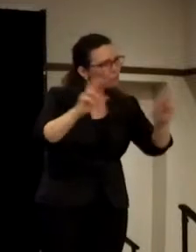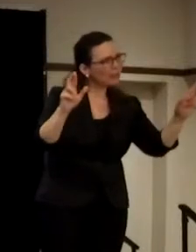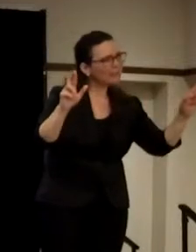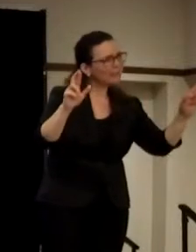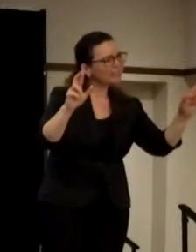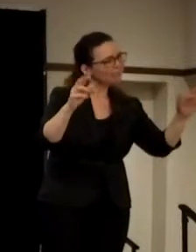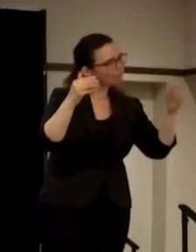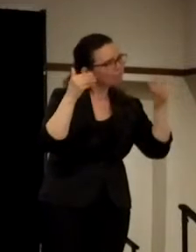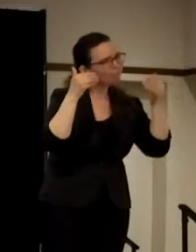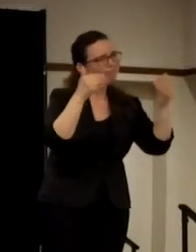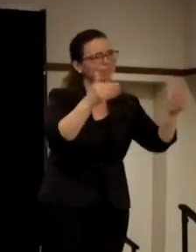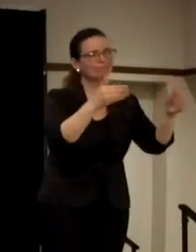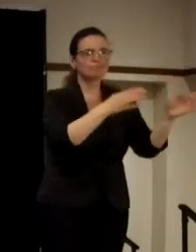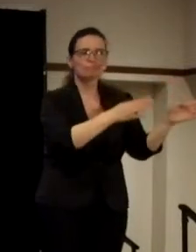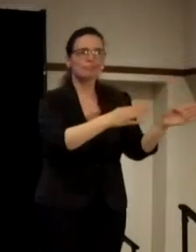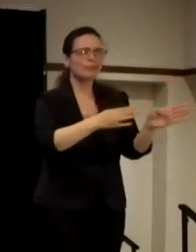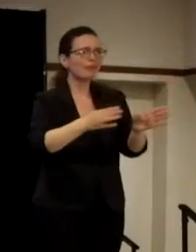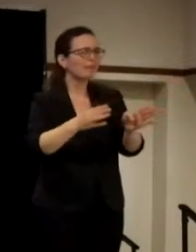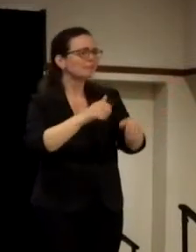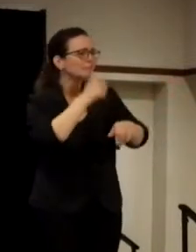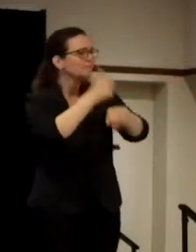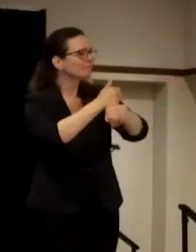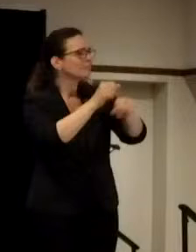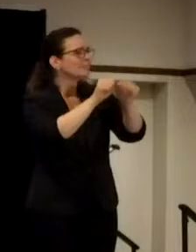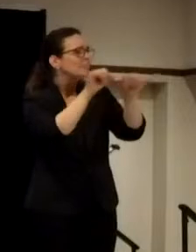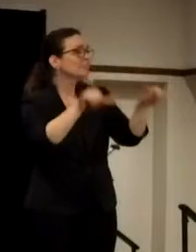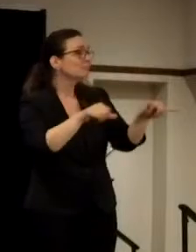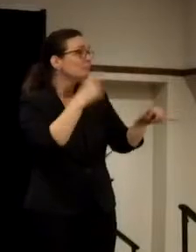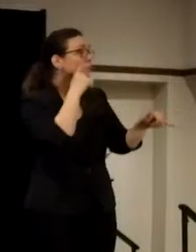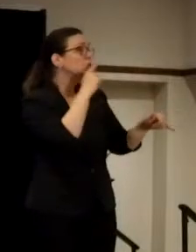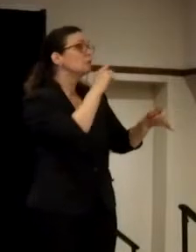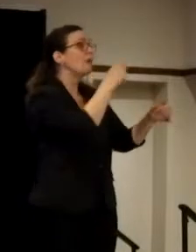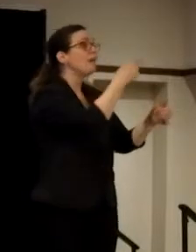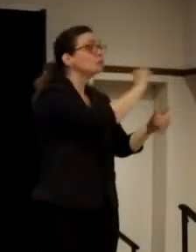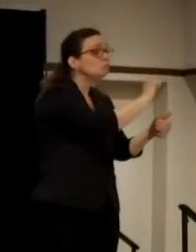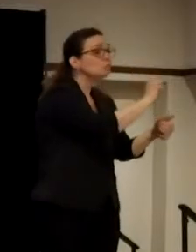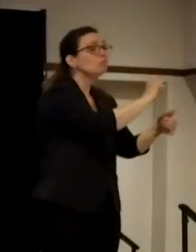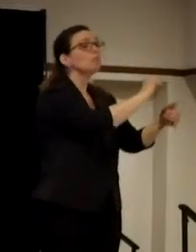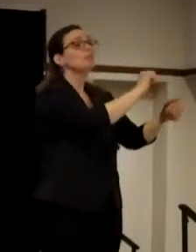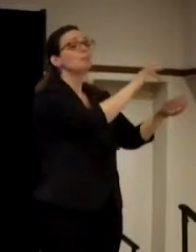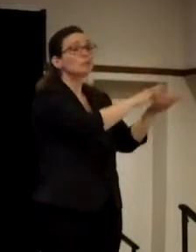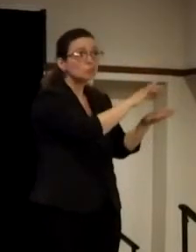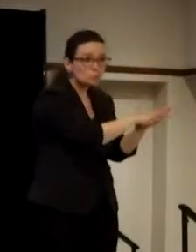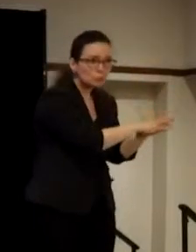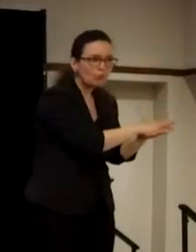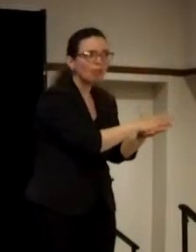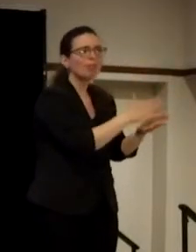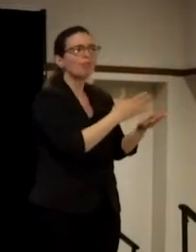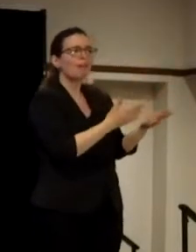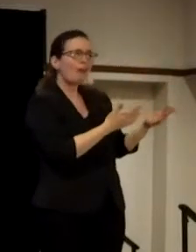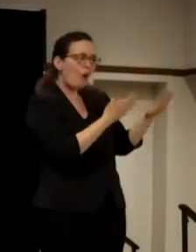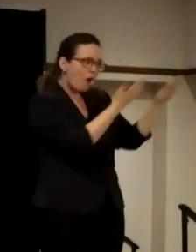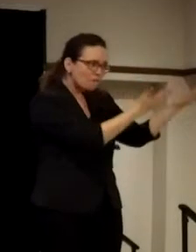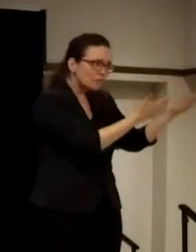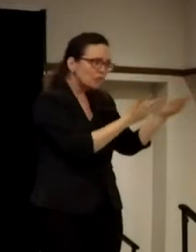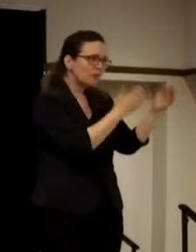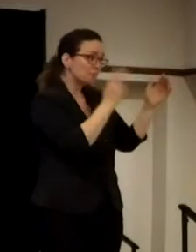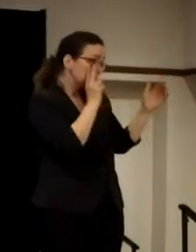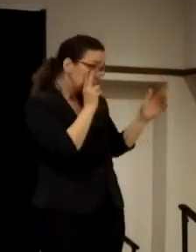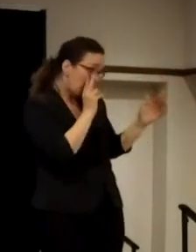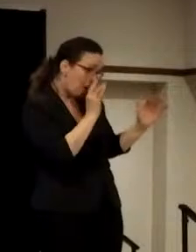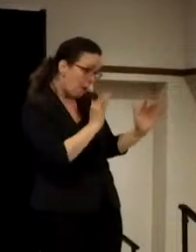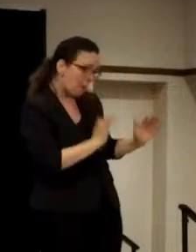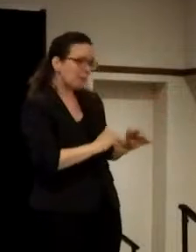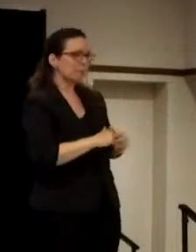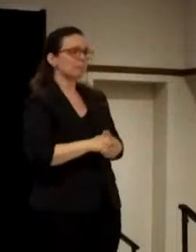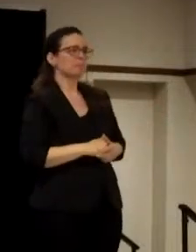get a system that works well for the high schoolers that then can be offered for essentially your middle schoolers. I hate to call it a field trip,